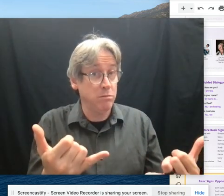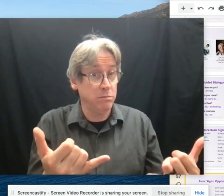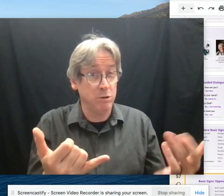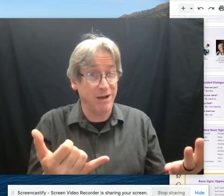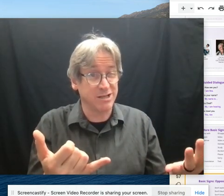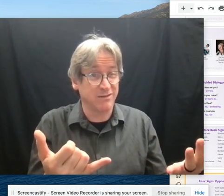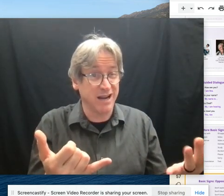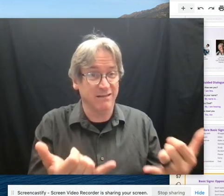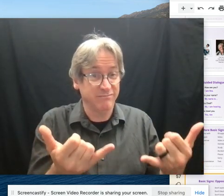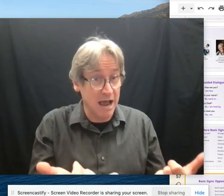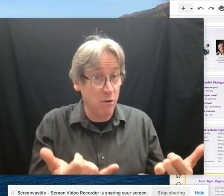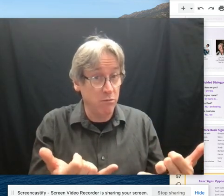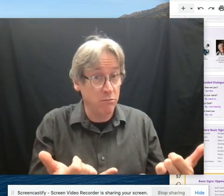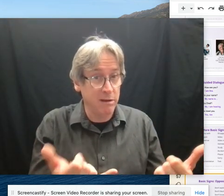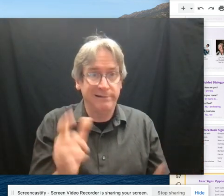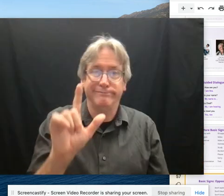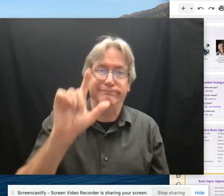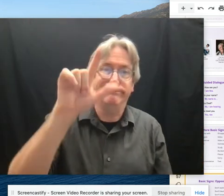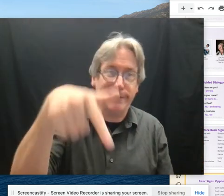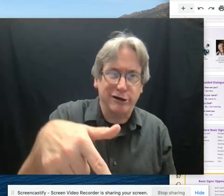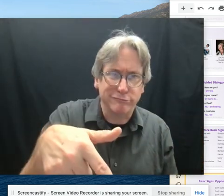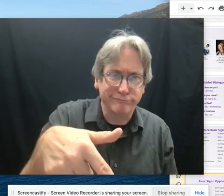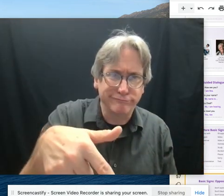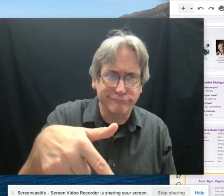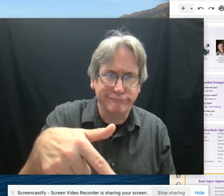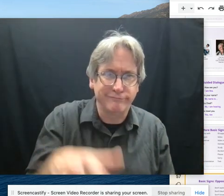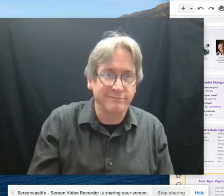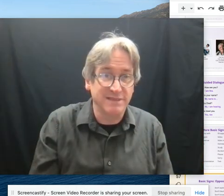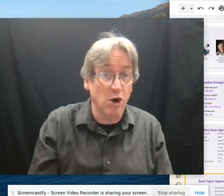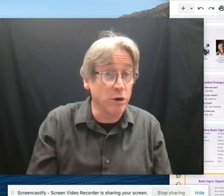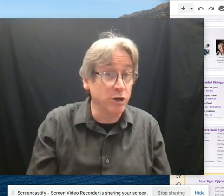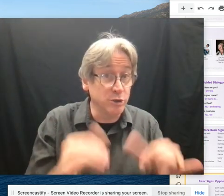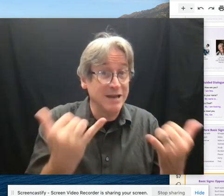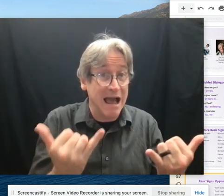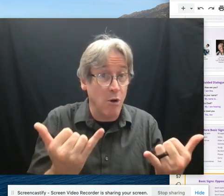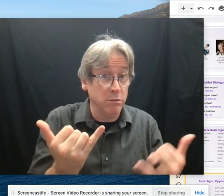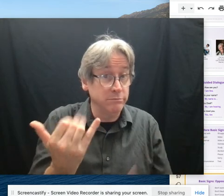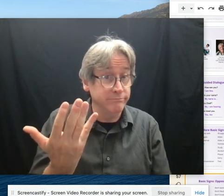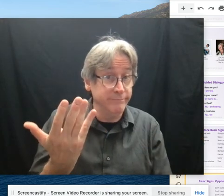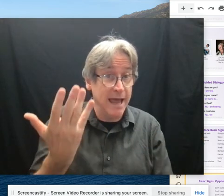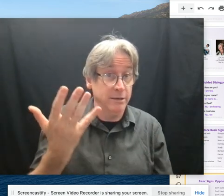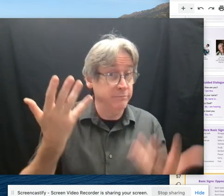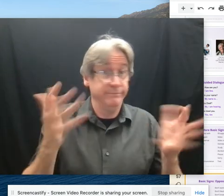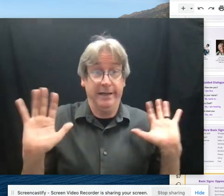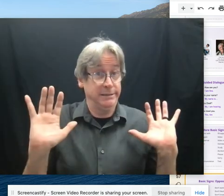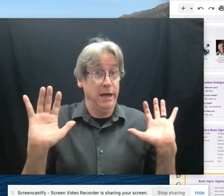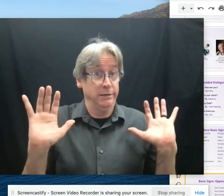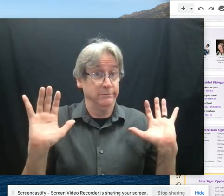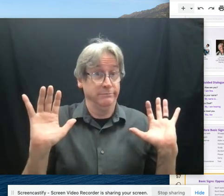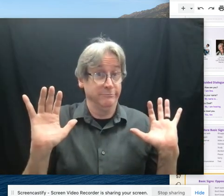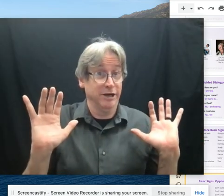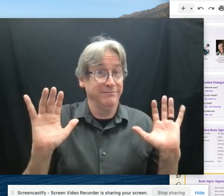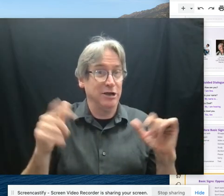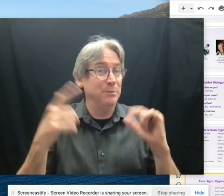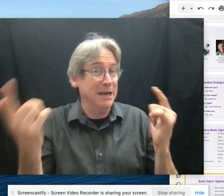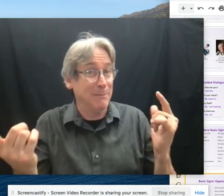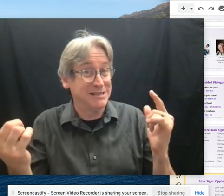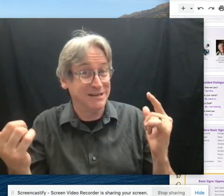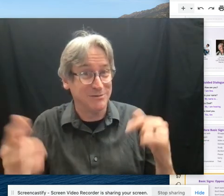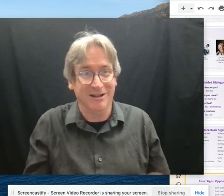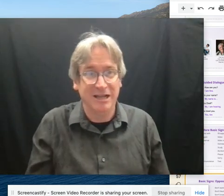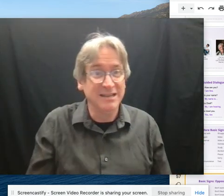Now, no positive or negative. Now, later. Or you could do now and it's done, right? That